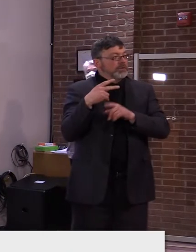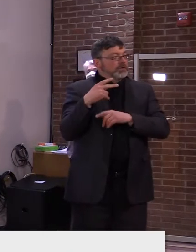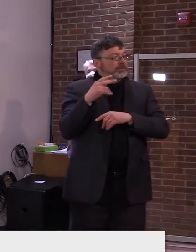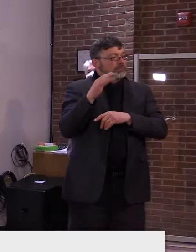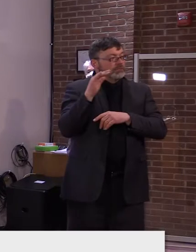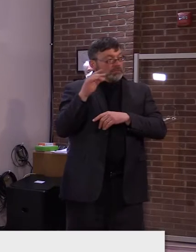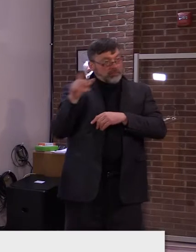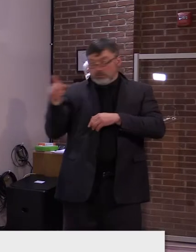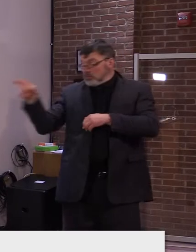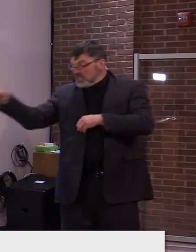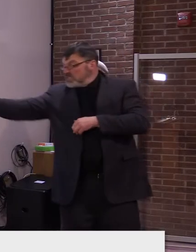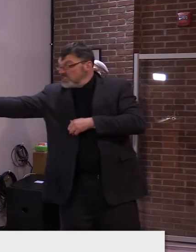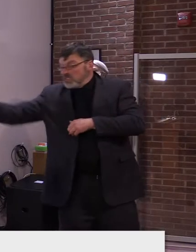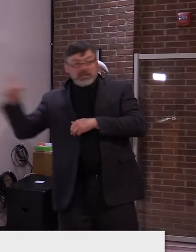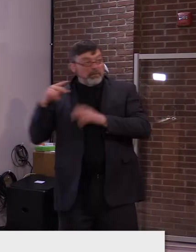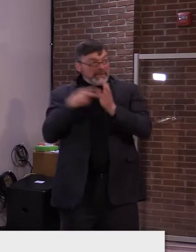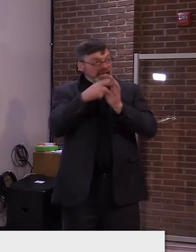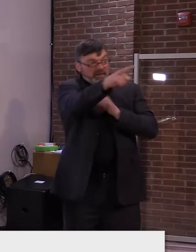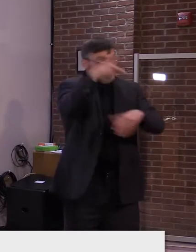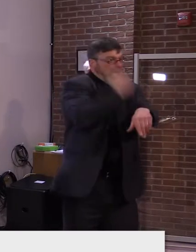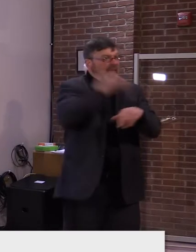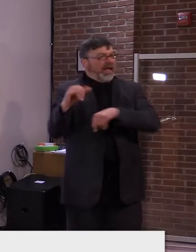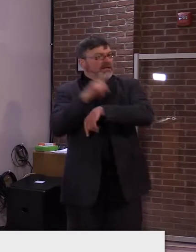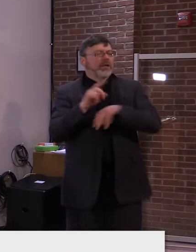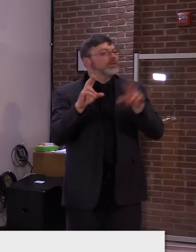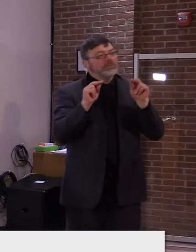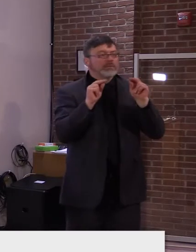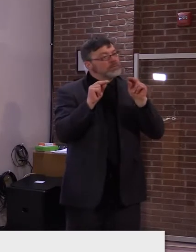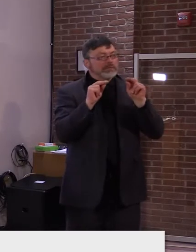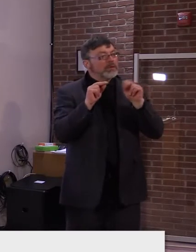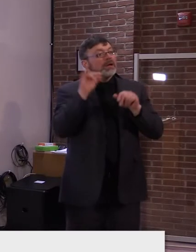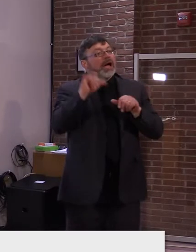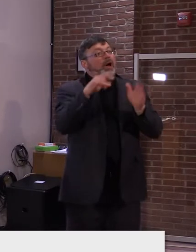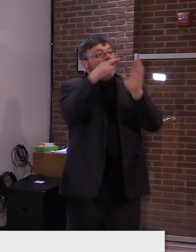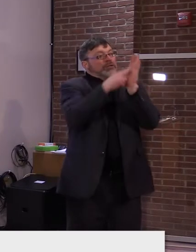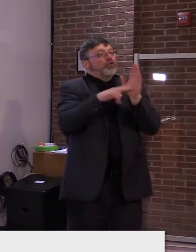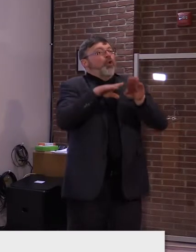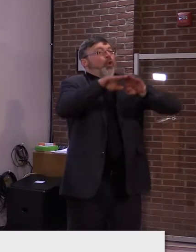healthvermont.gov/myvaccine, so you're ready to make an appointment when it is your turn